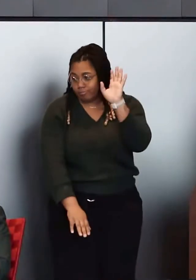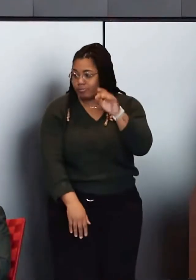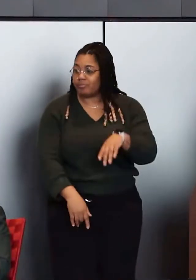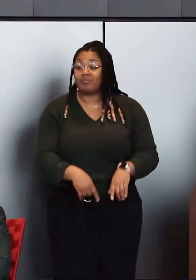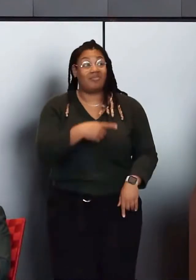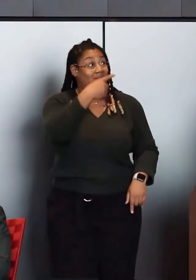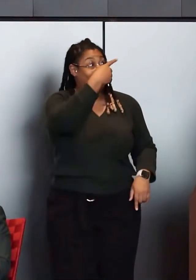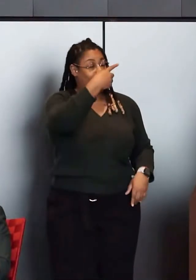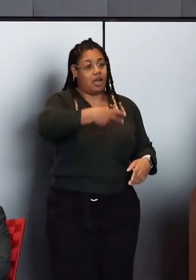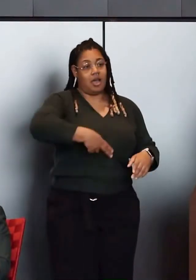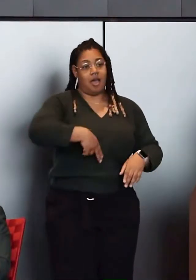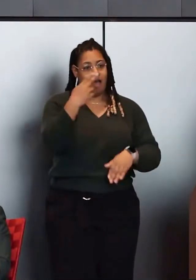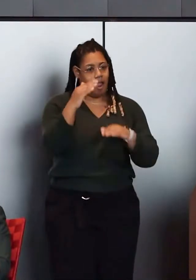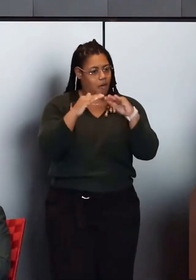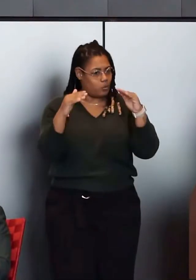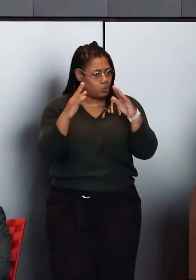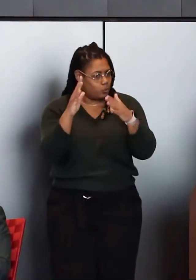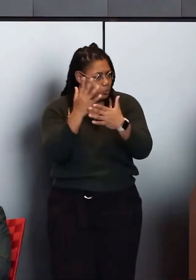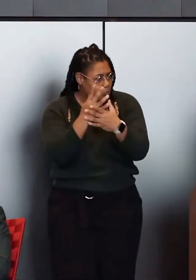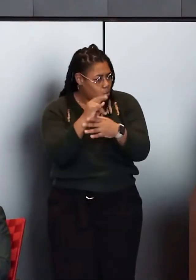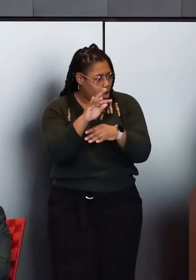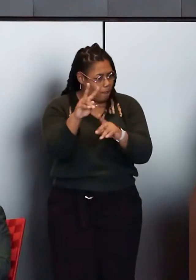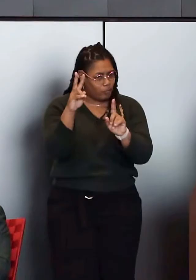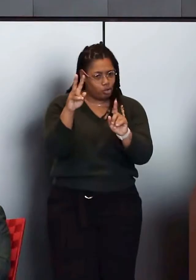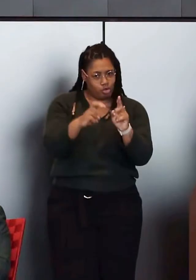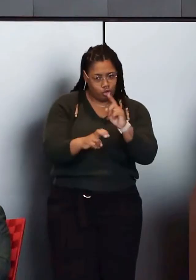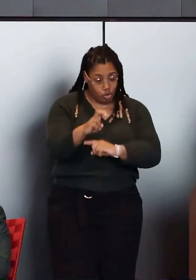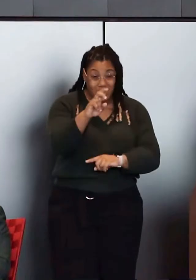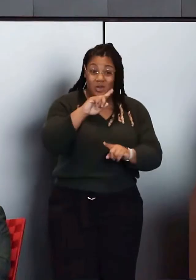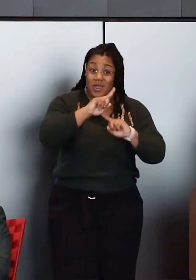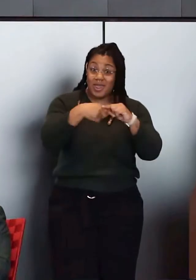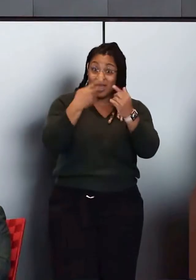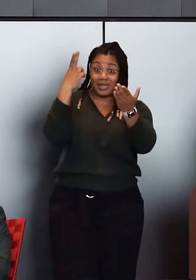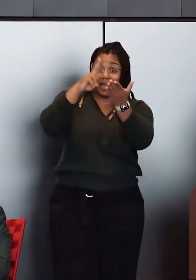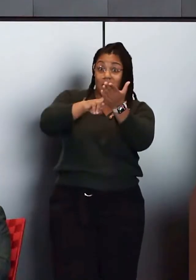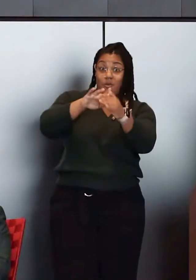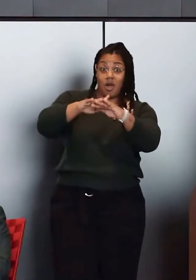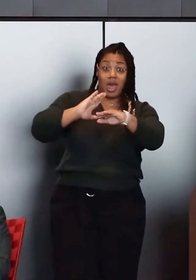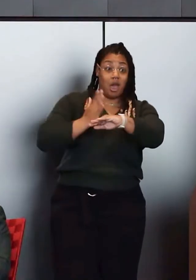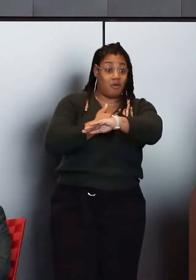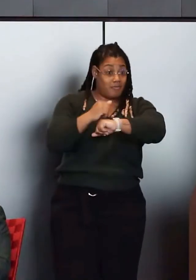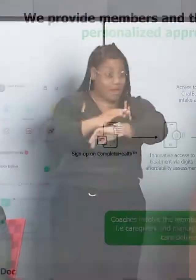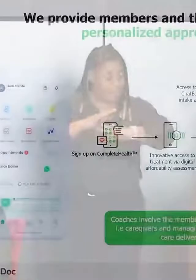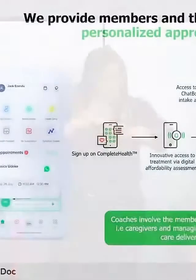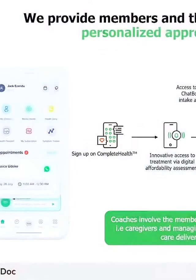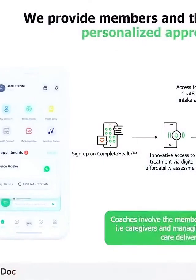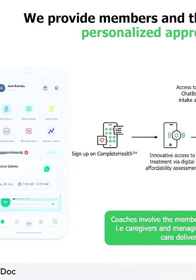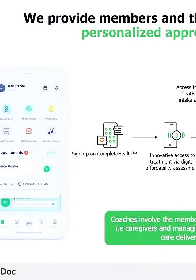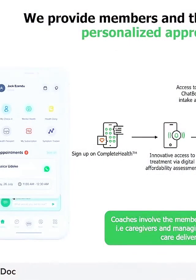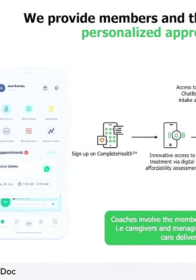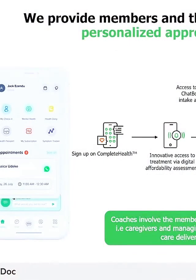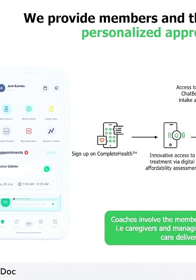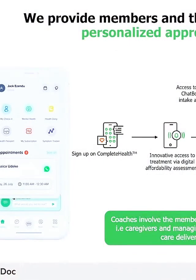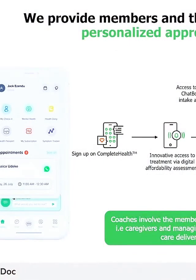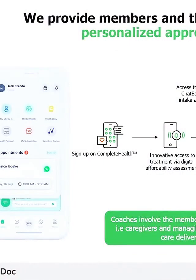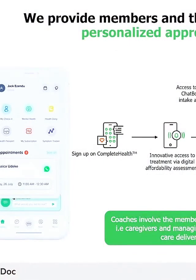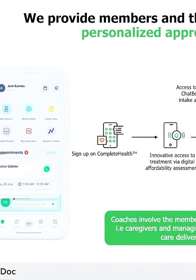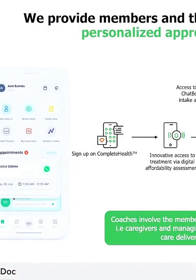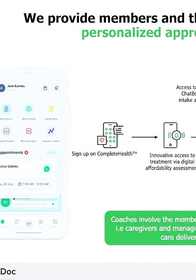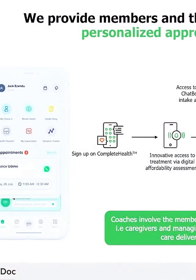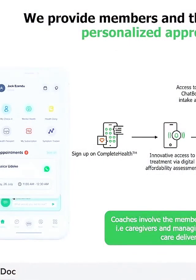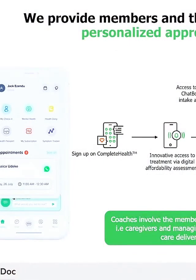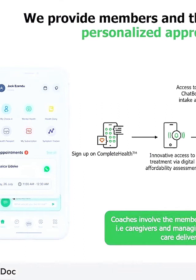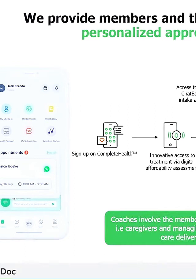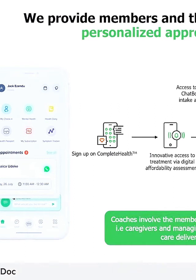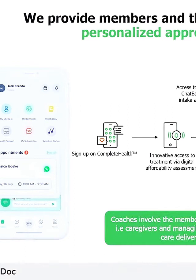high level view into kind of the journey. When they sign up onto our platform, they have access to our AI-enabled chatbot, Kem.